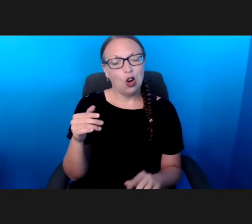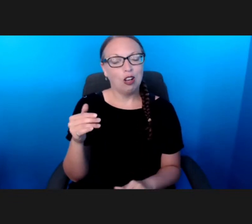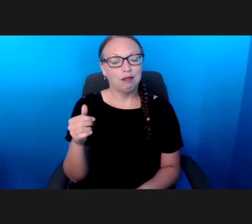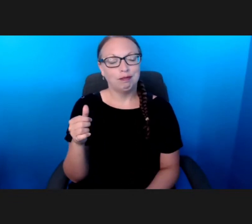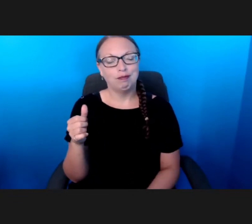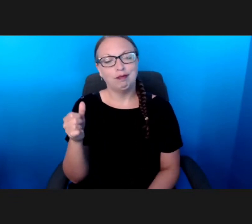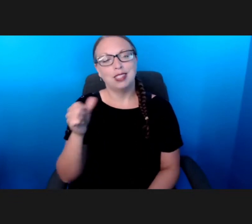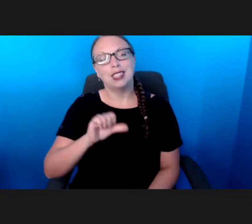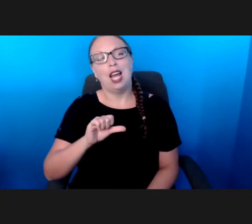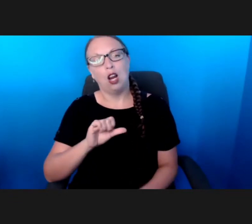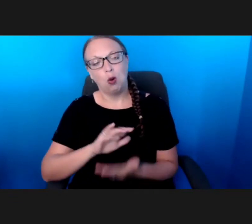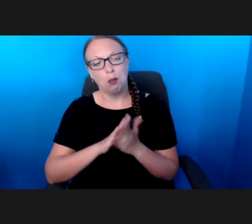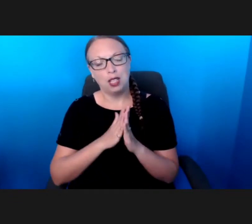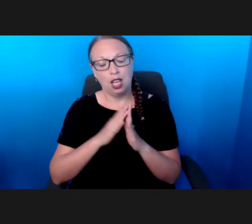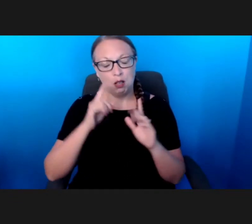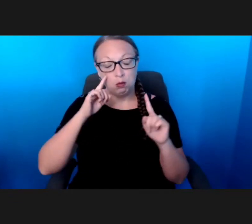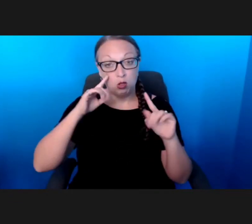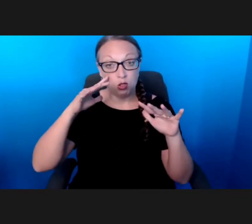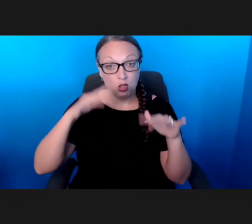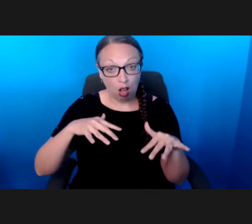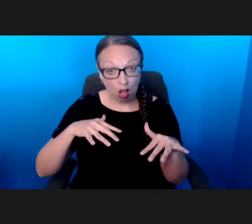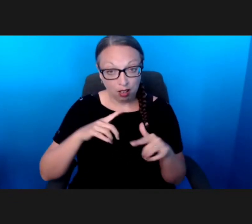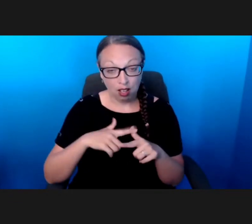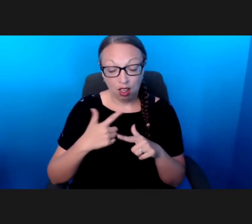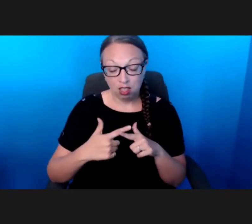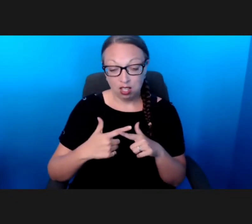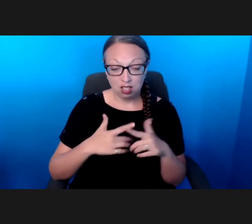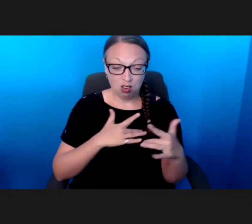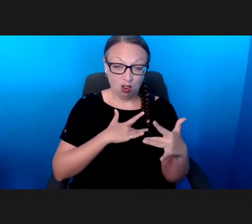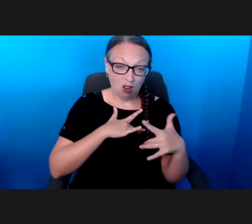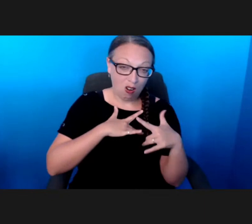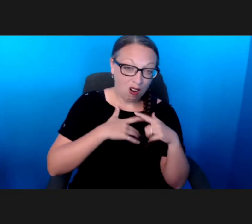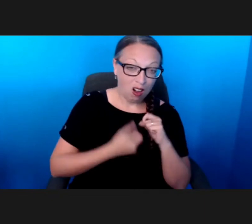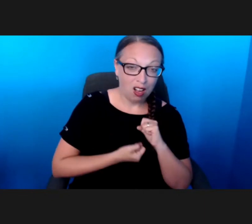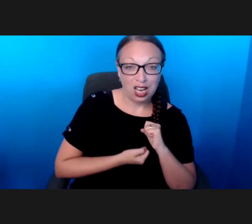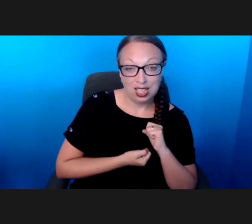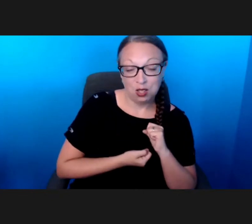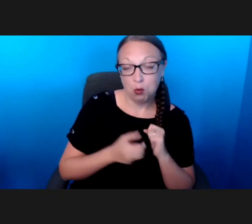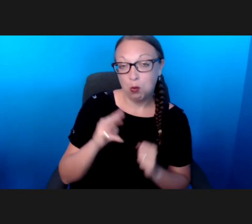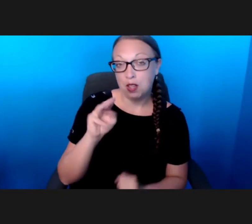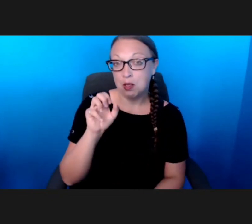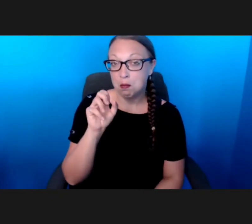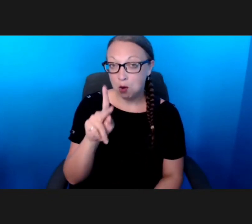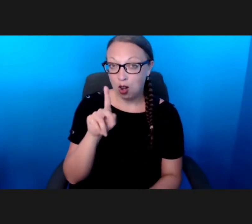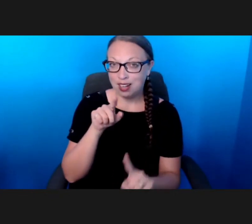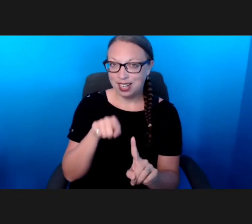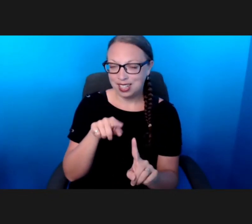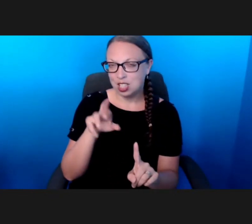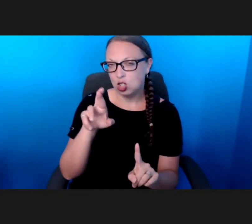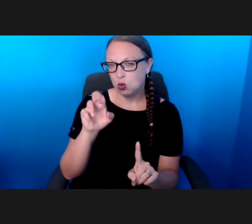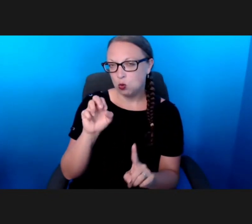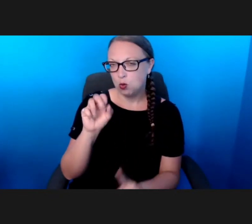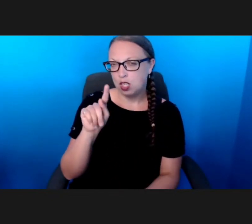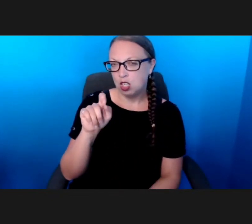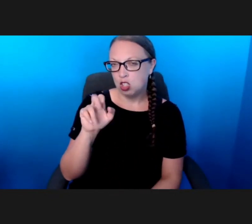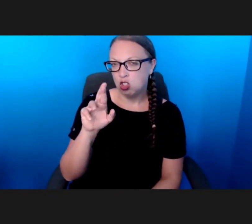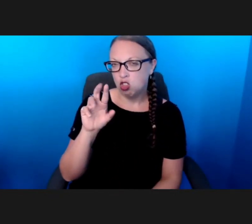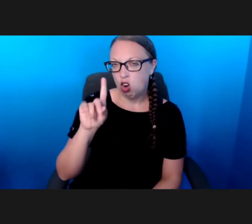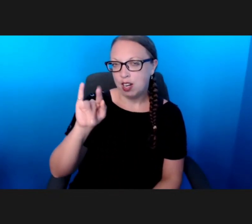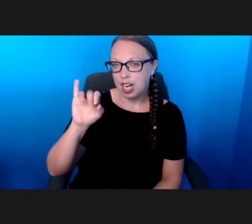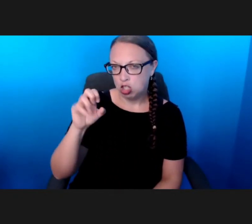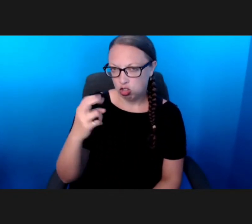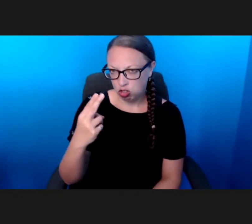muffled anguish, as the complexity of Mark's retardation and the deterioration vision created grief upon